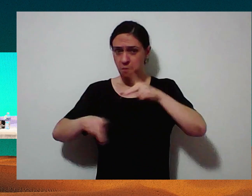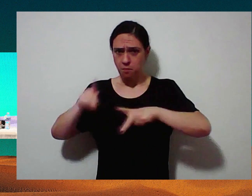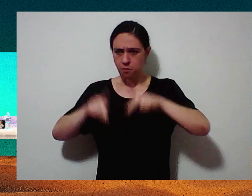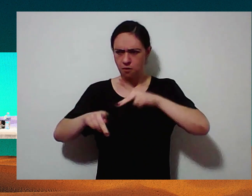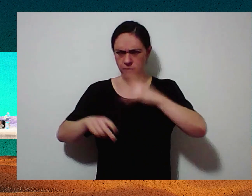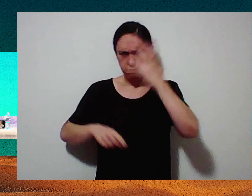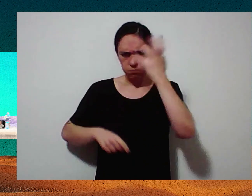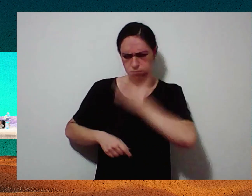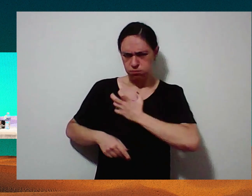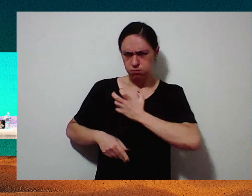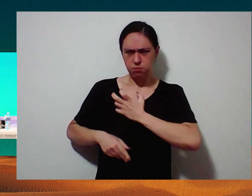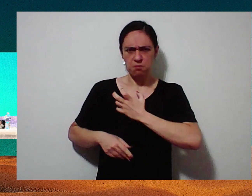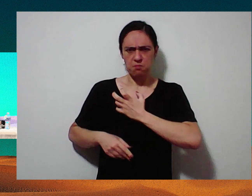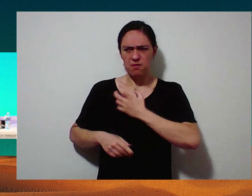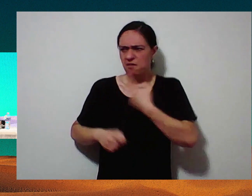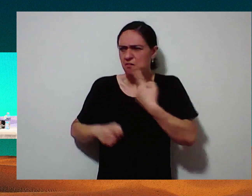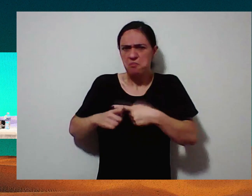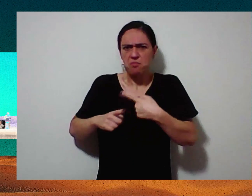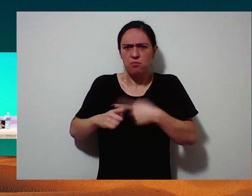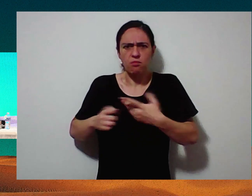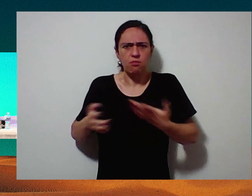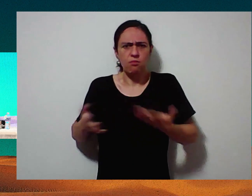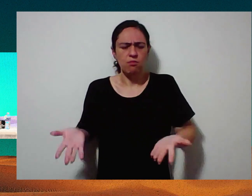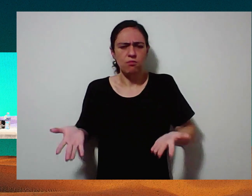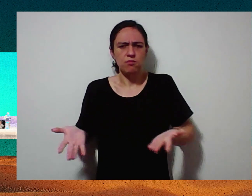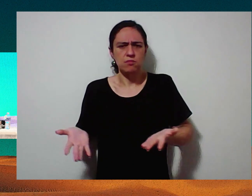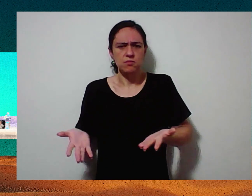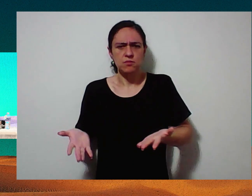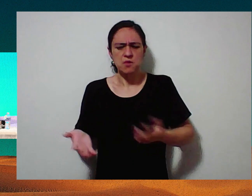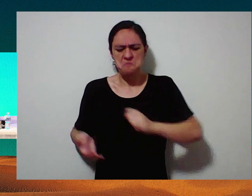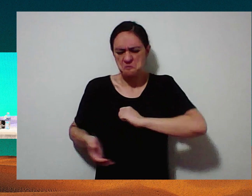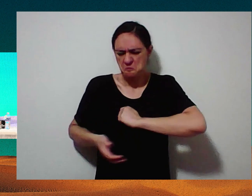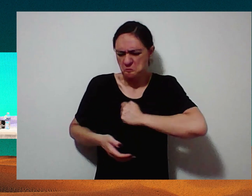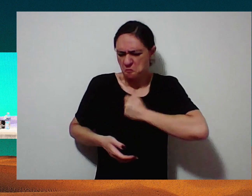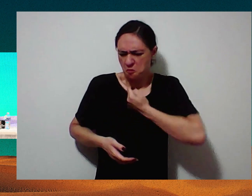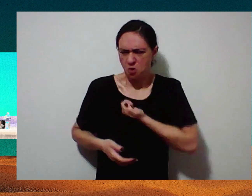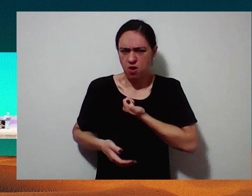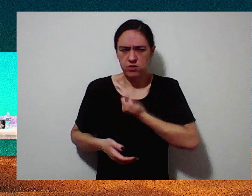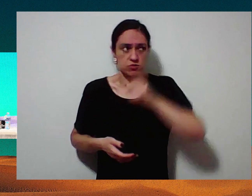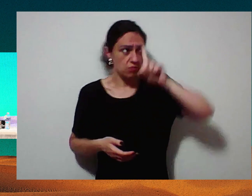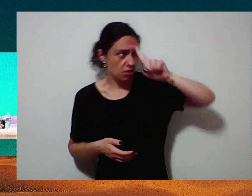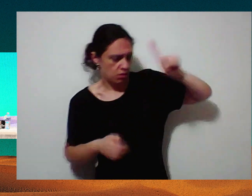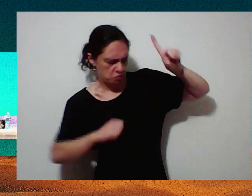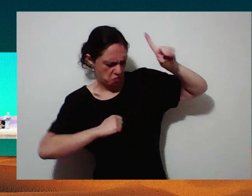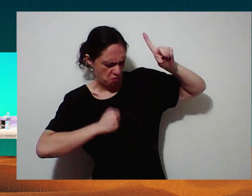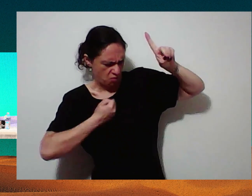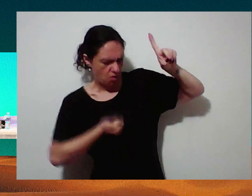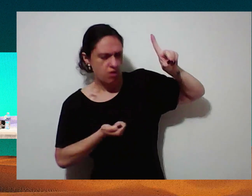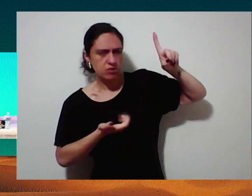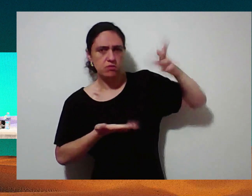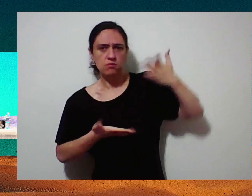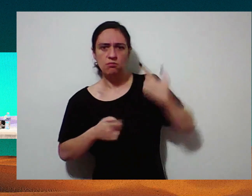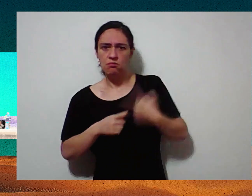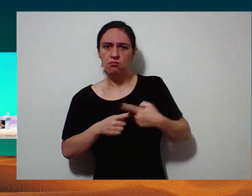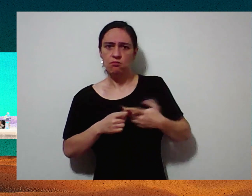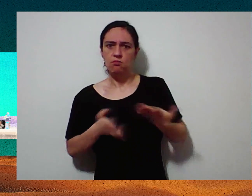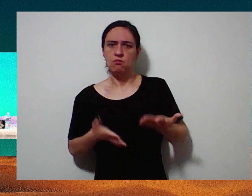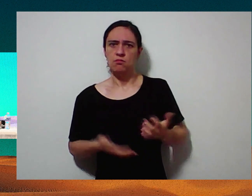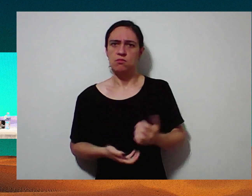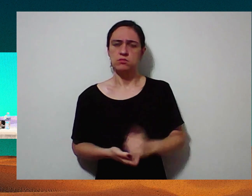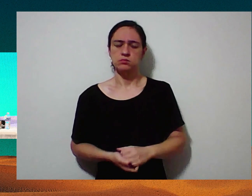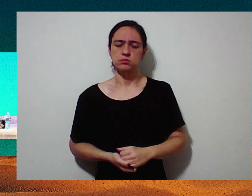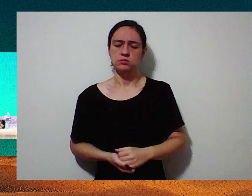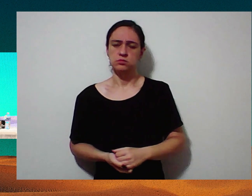estão com tanto ódio para com Deus. Why do the nations rage and they're angry against God? Irmãos,